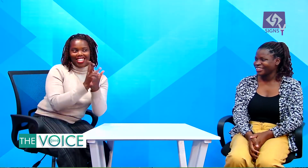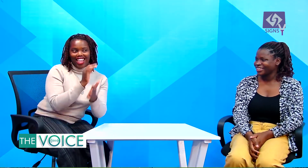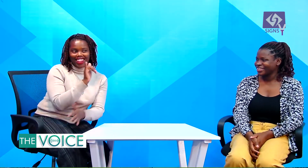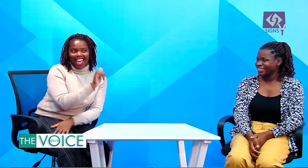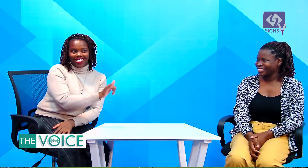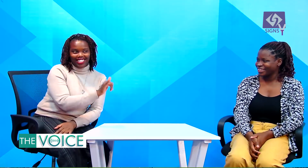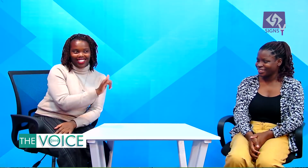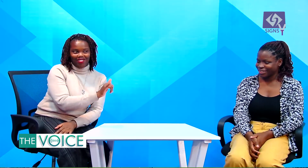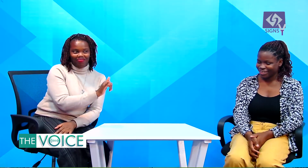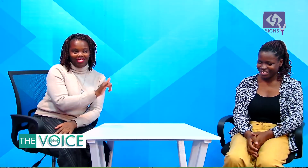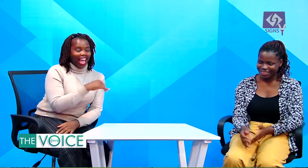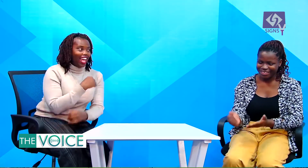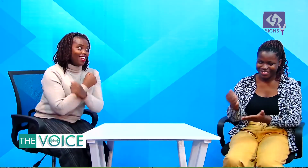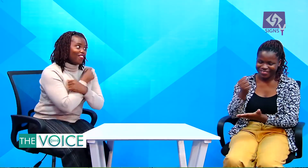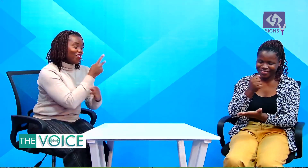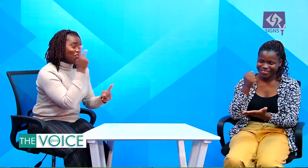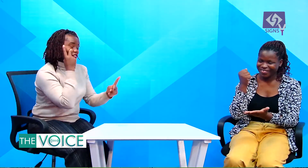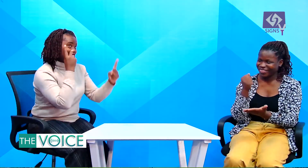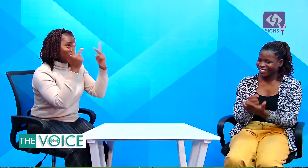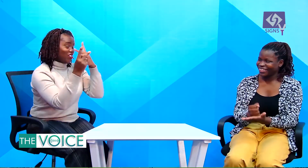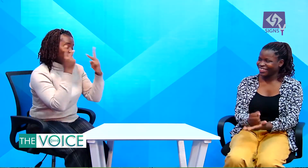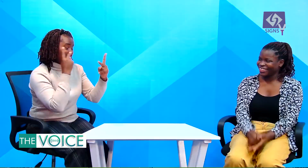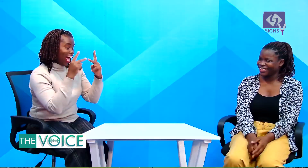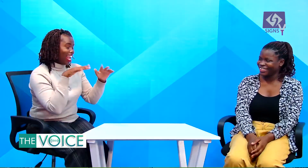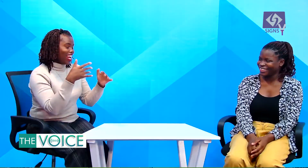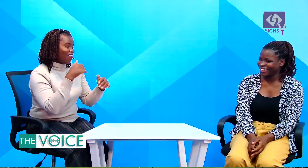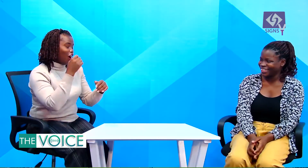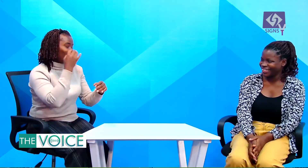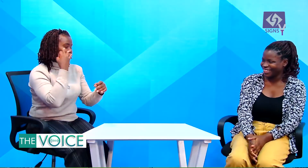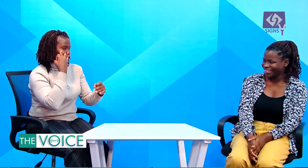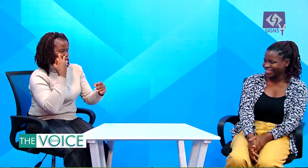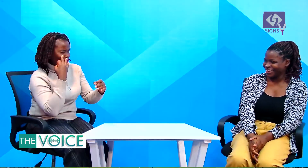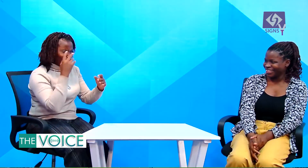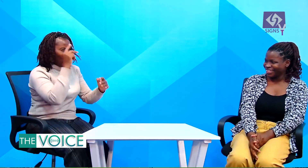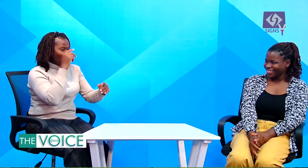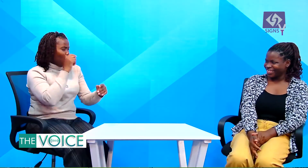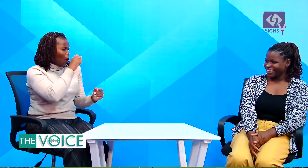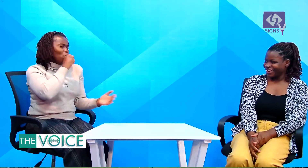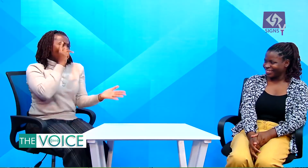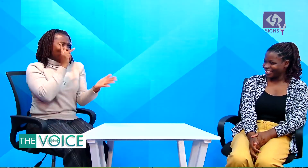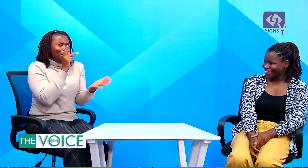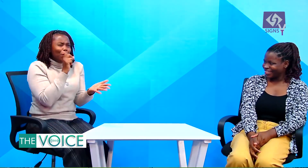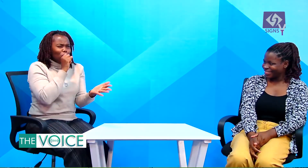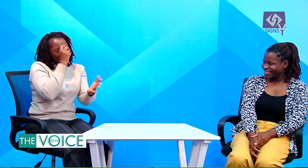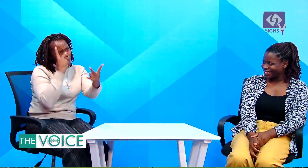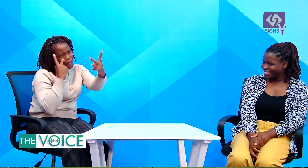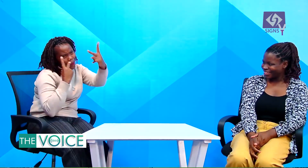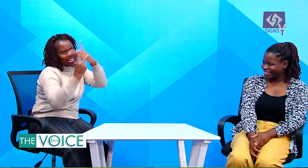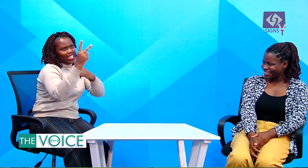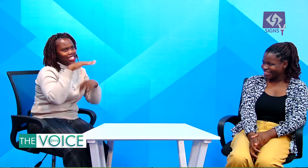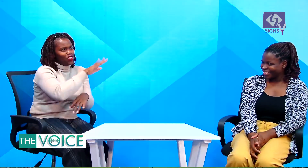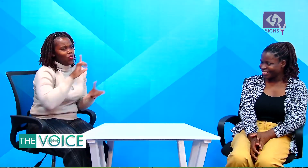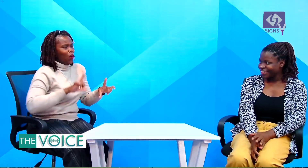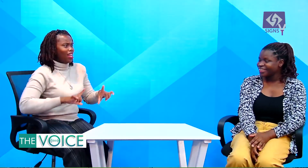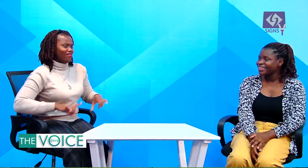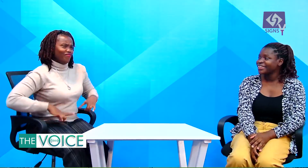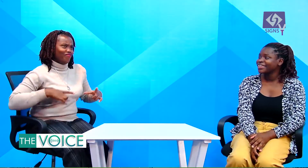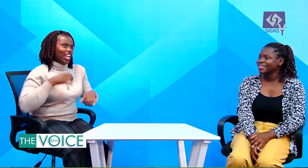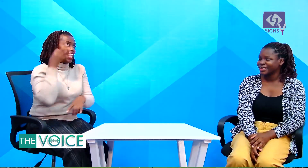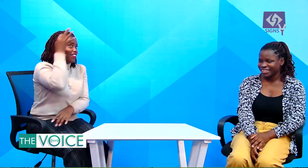for long so that I can witness that. Thank you. To see your vision. And I'm happy